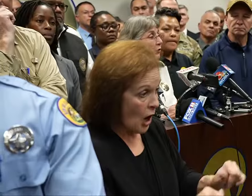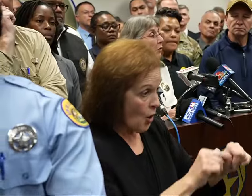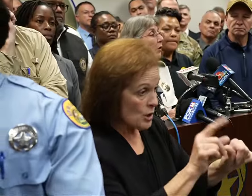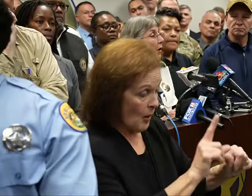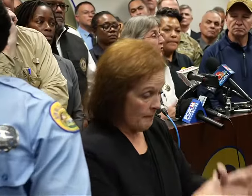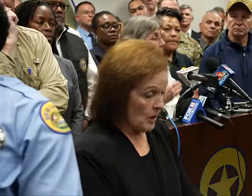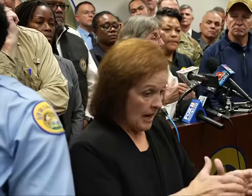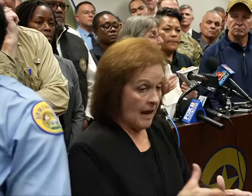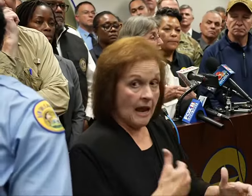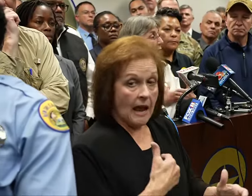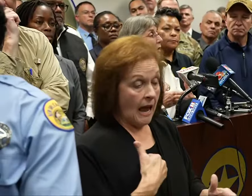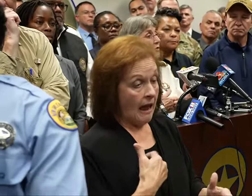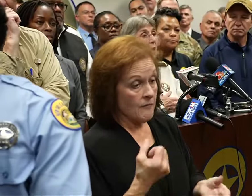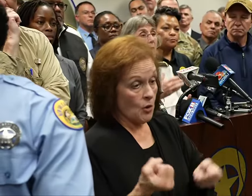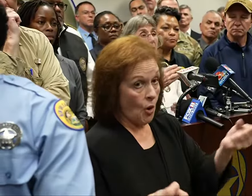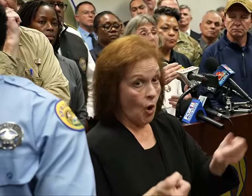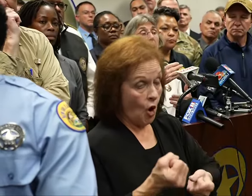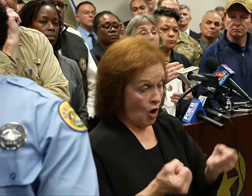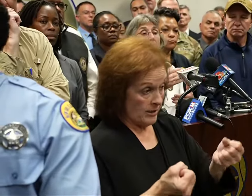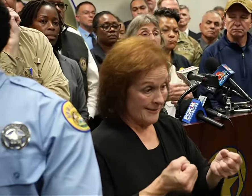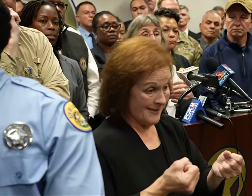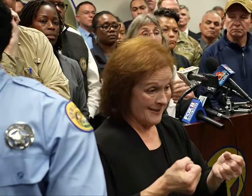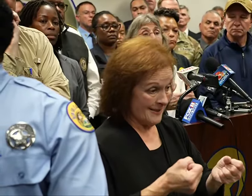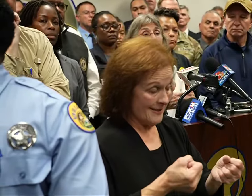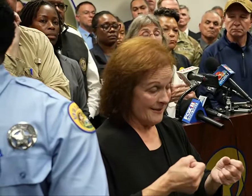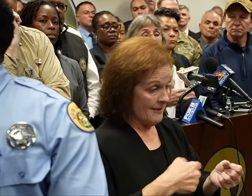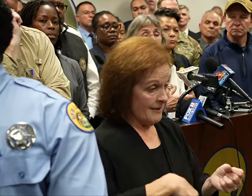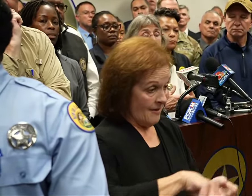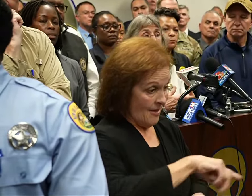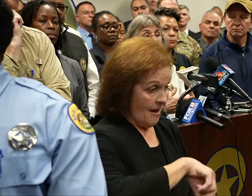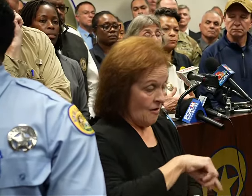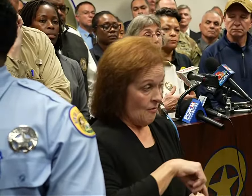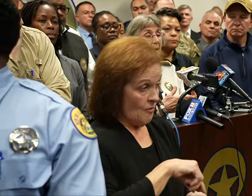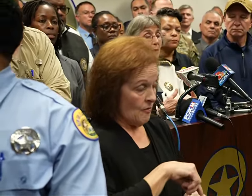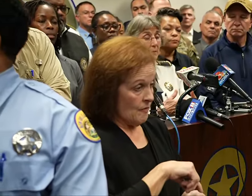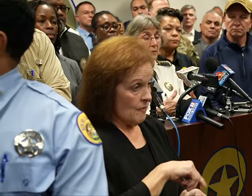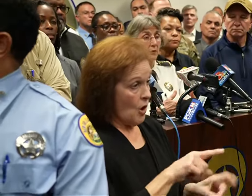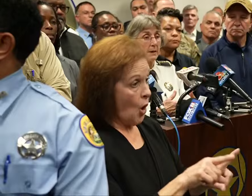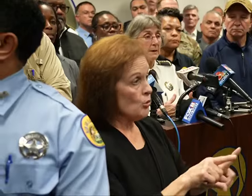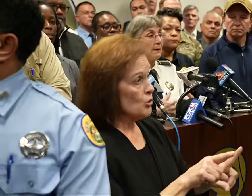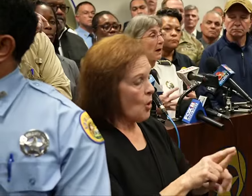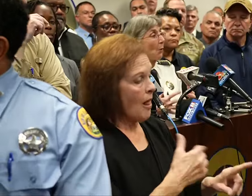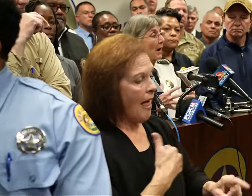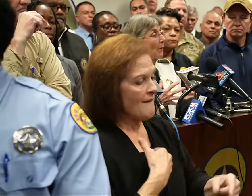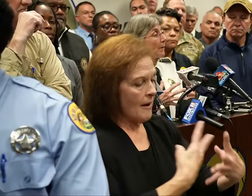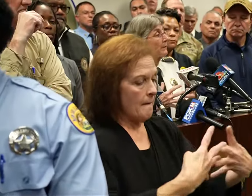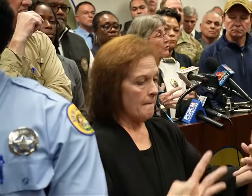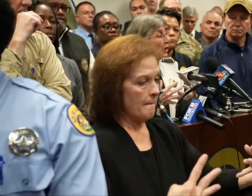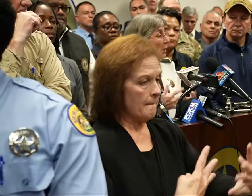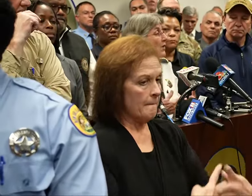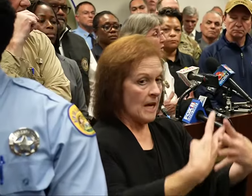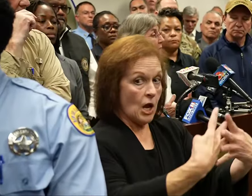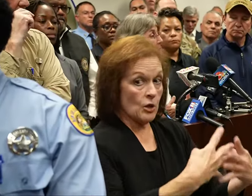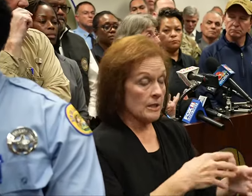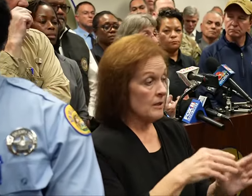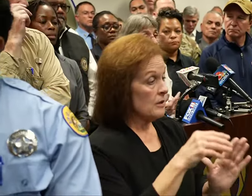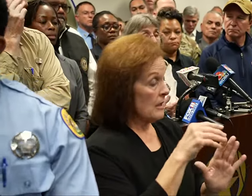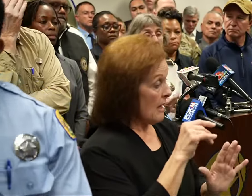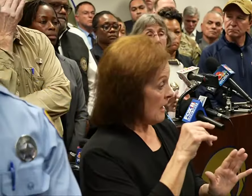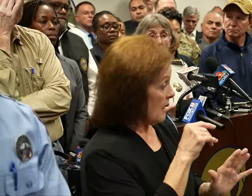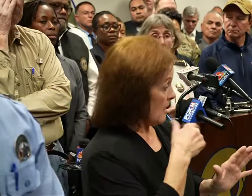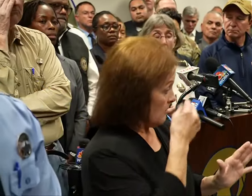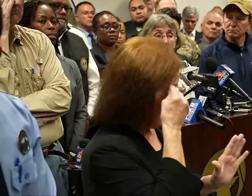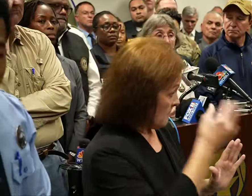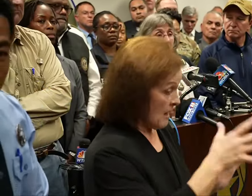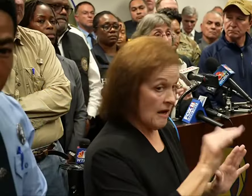have patrol cars out there as a hard target, as well as with barriers. Now, I want to share with y'all, if you did